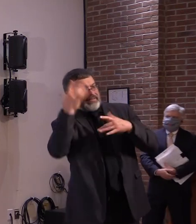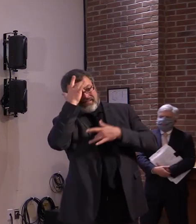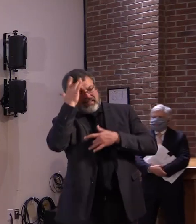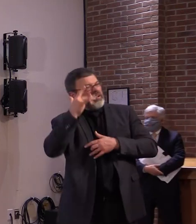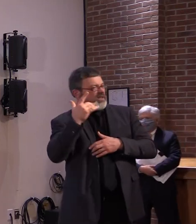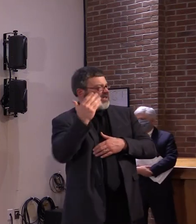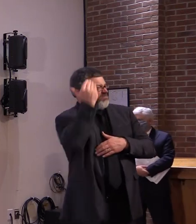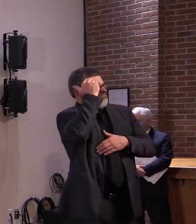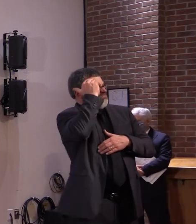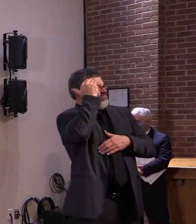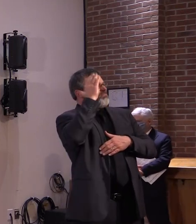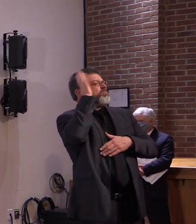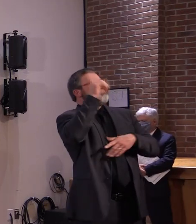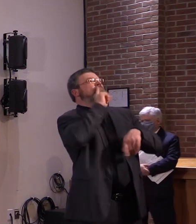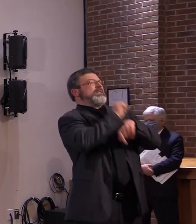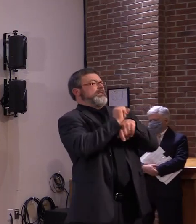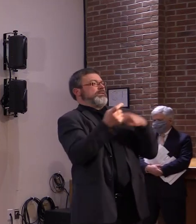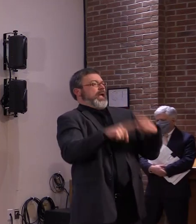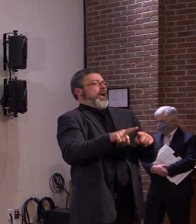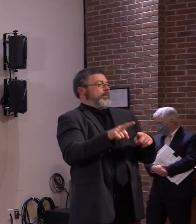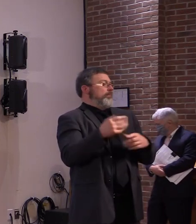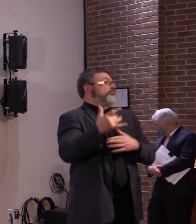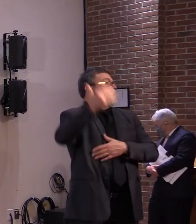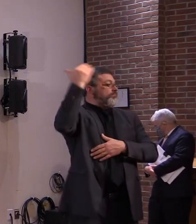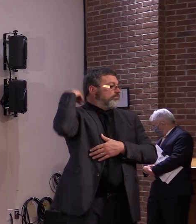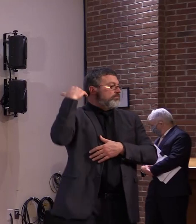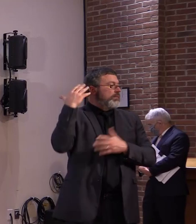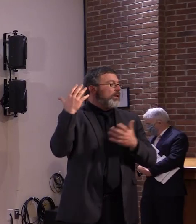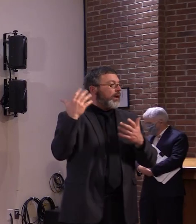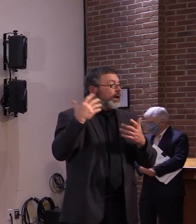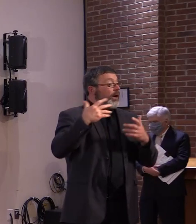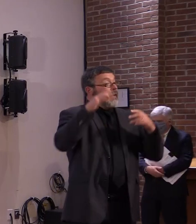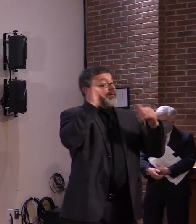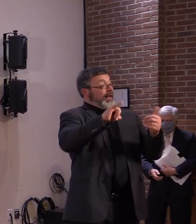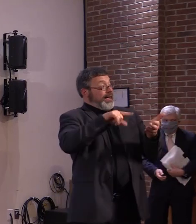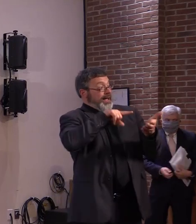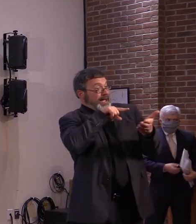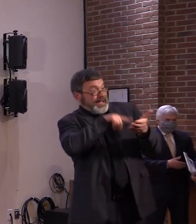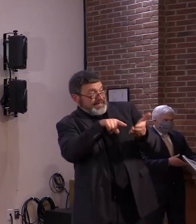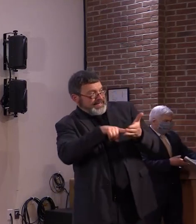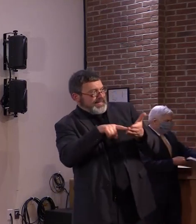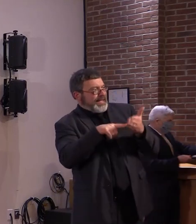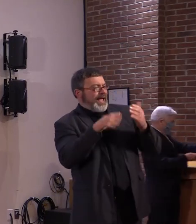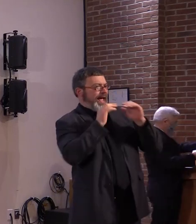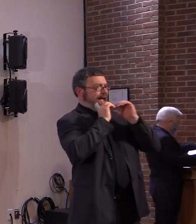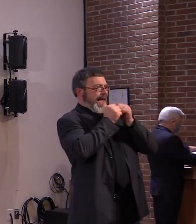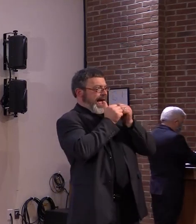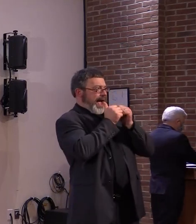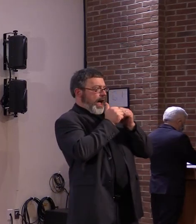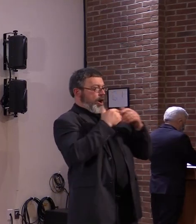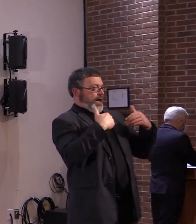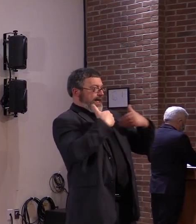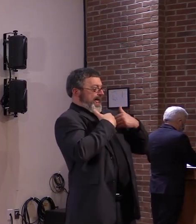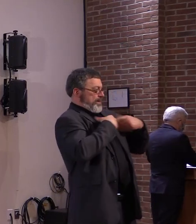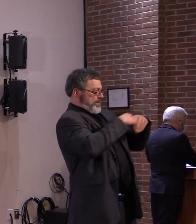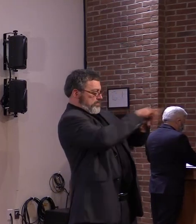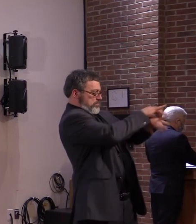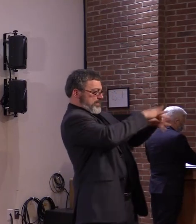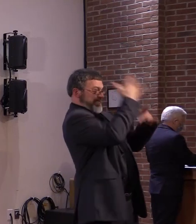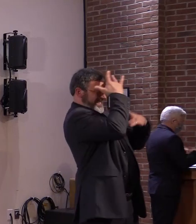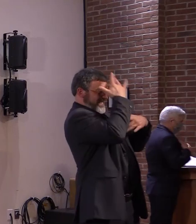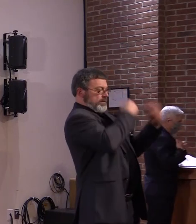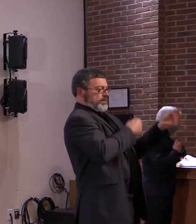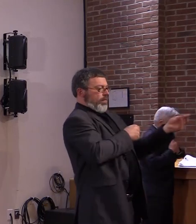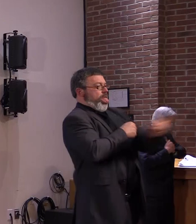further research on the topic of zoonoses and the topic of viruses and their